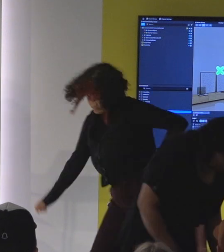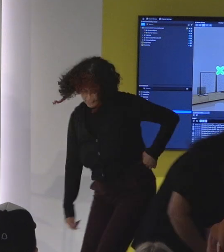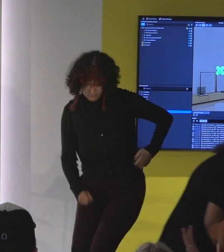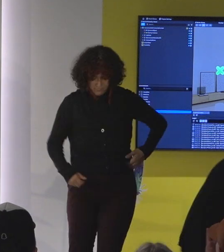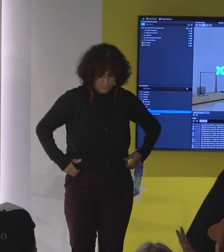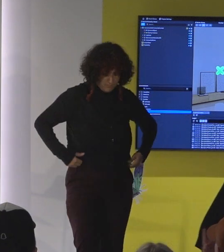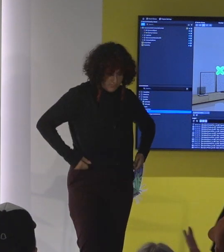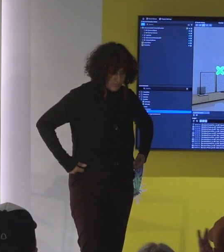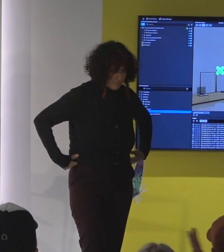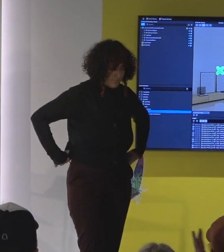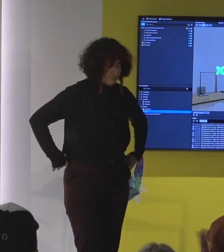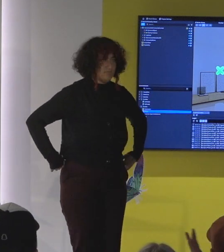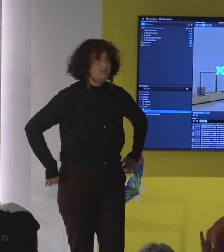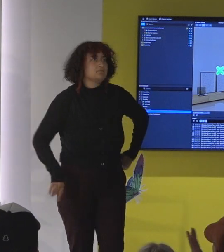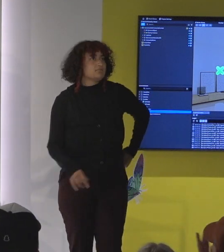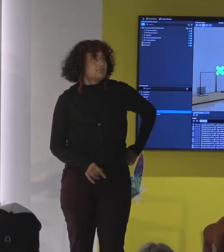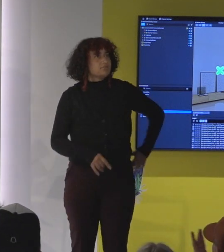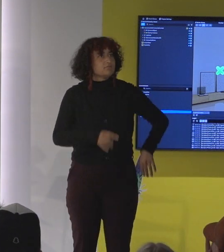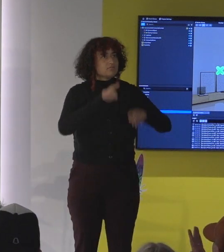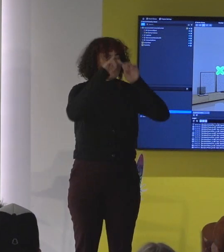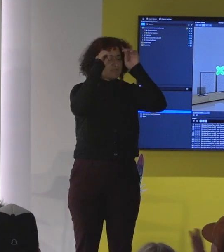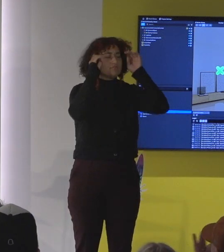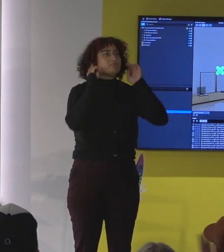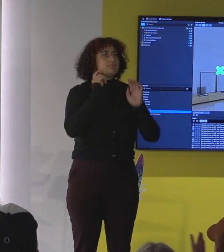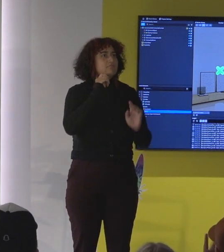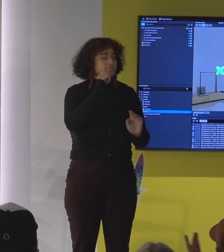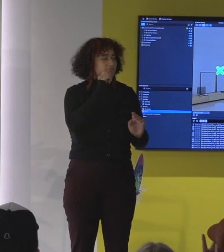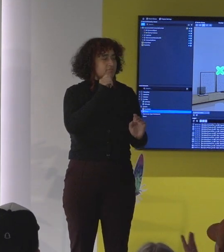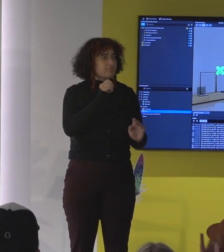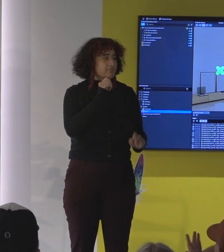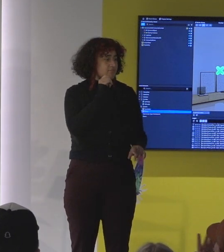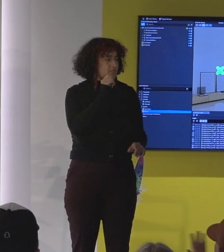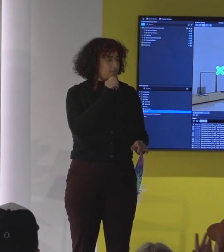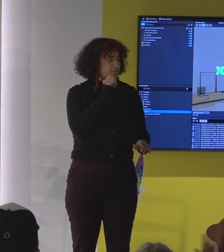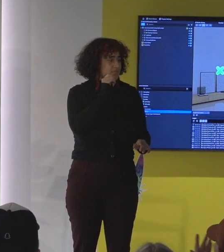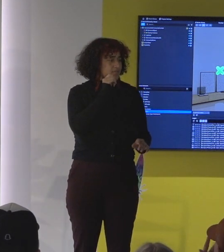go. And back and forth and back and forth. All